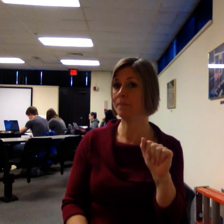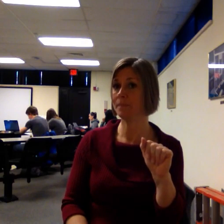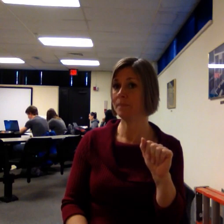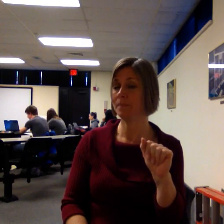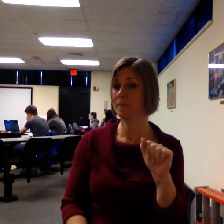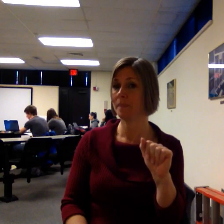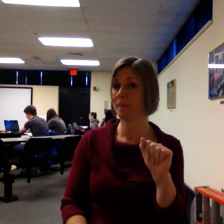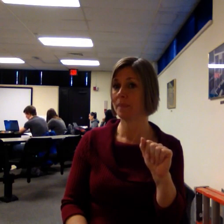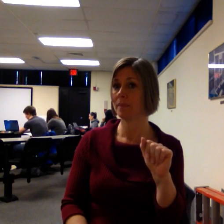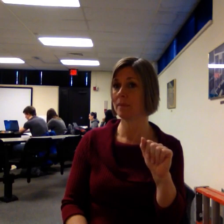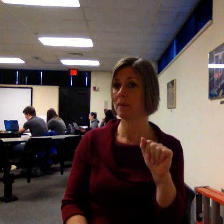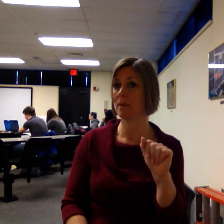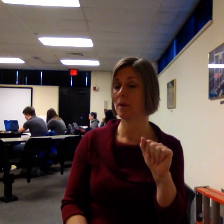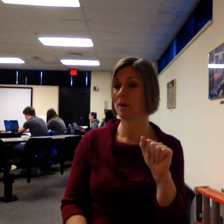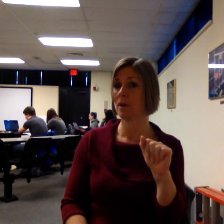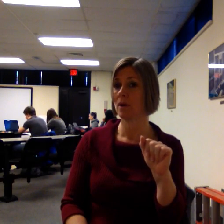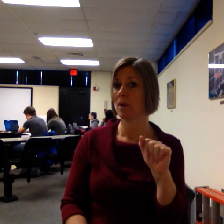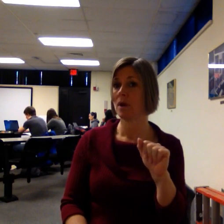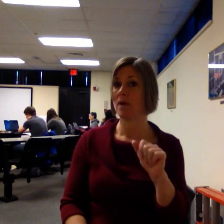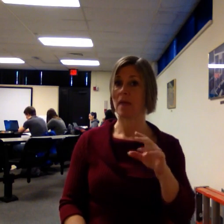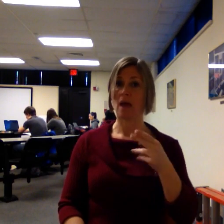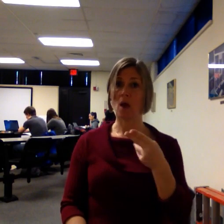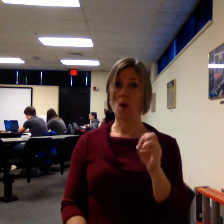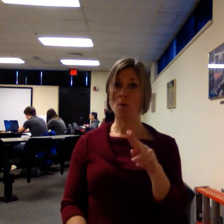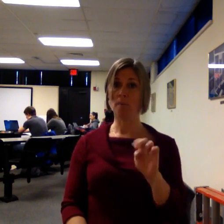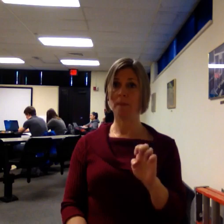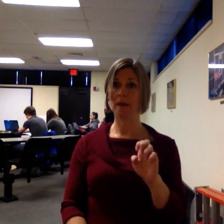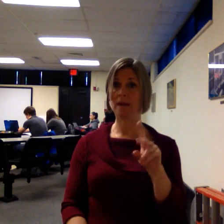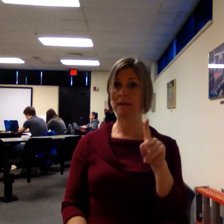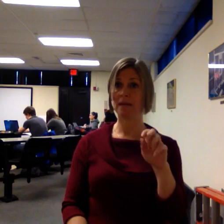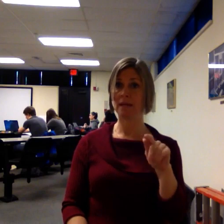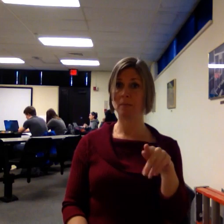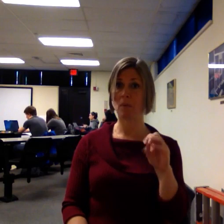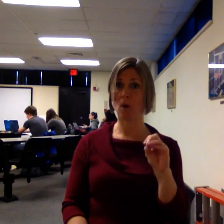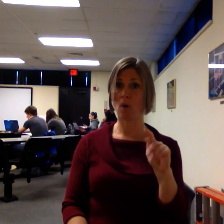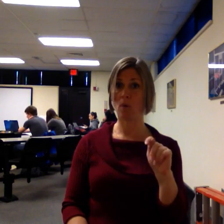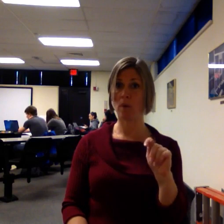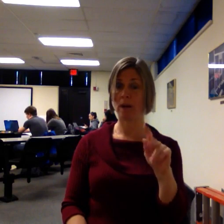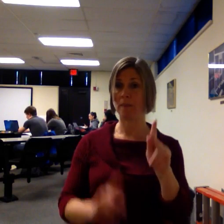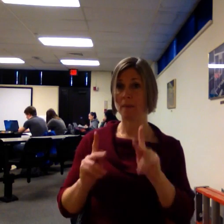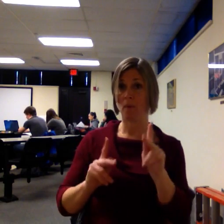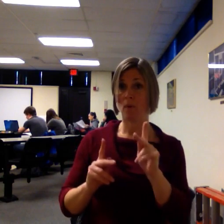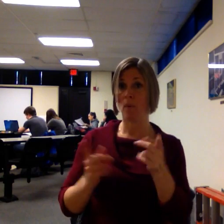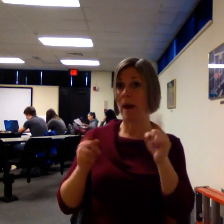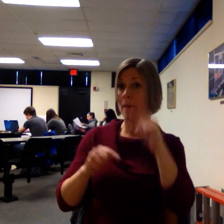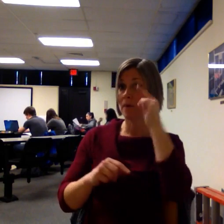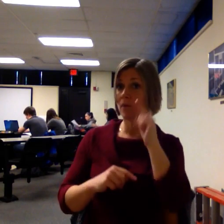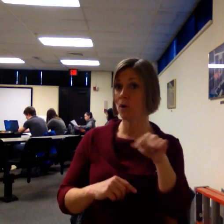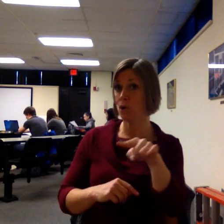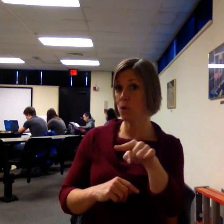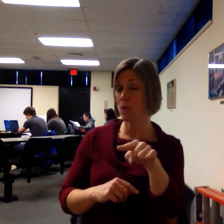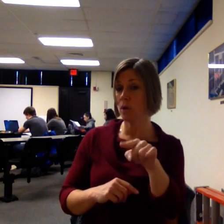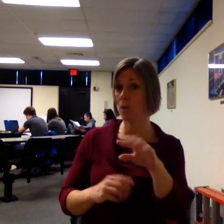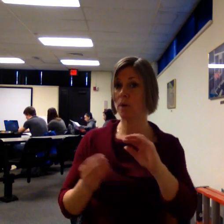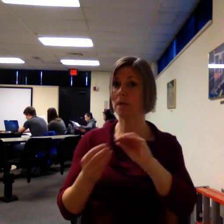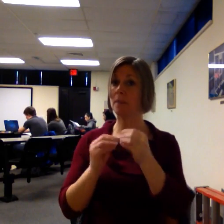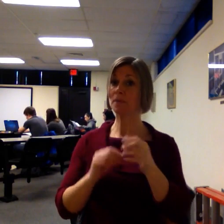While you guys write that up, Home Depot people, what happens for you guys is, when you're looking at number 6, you